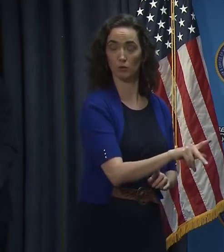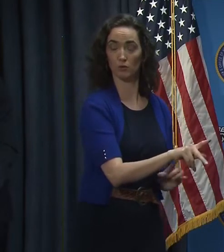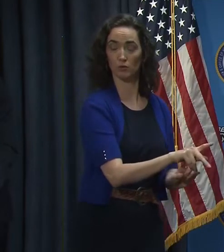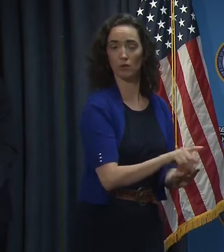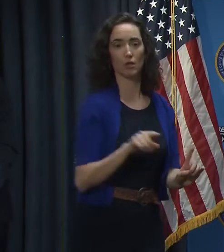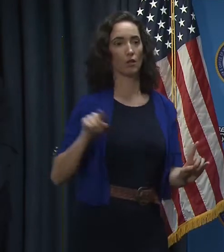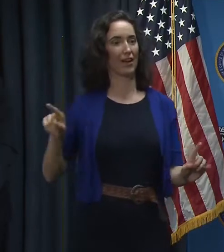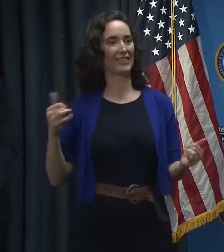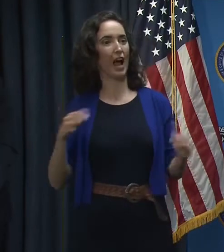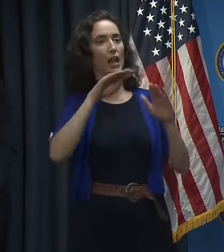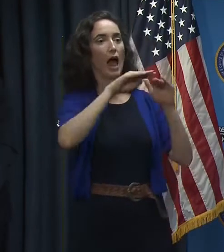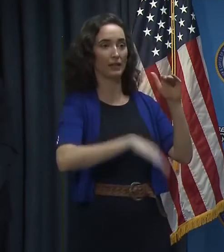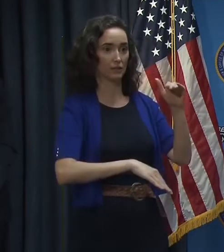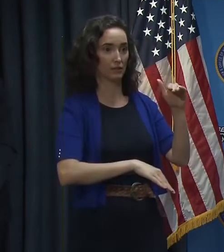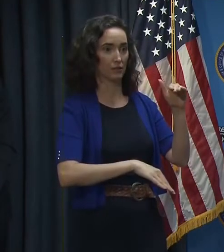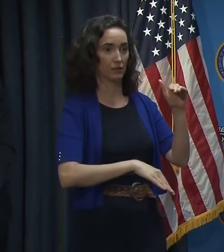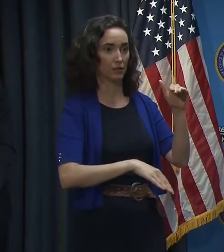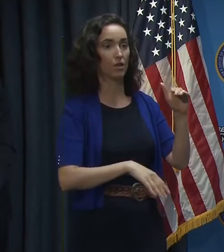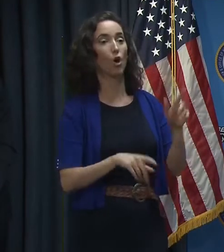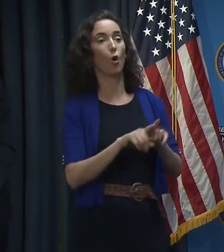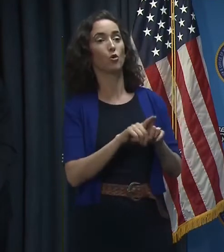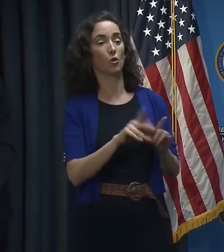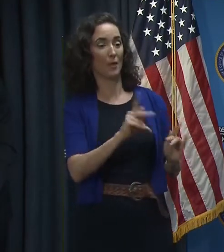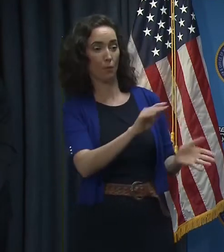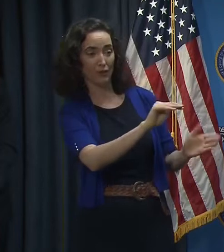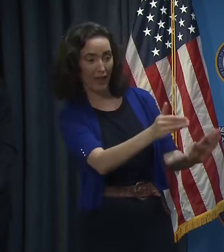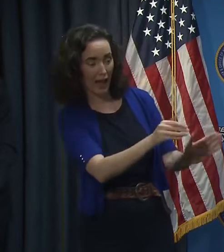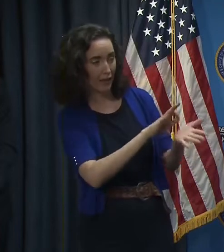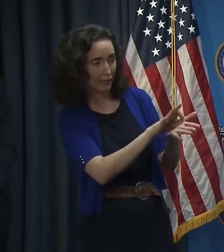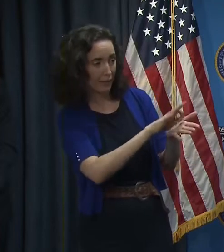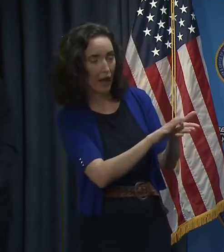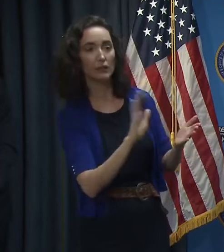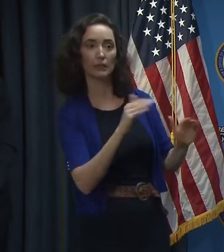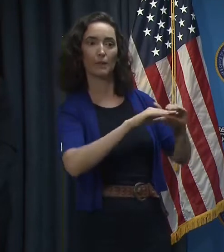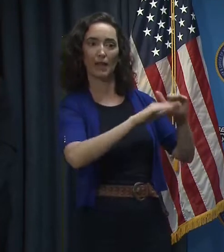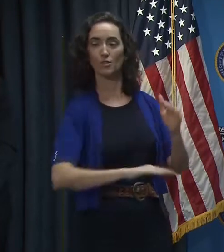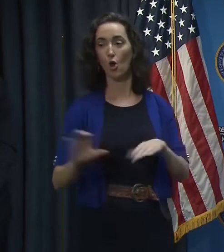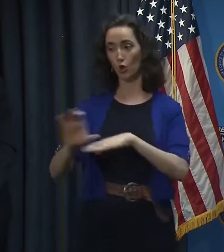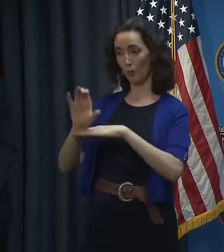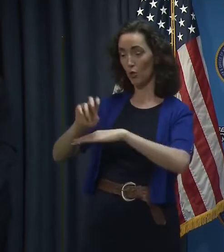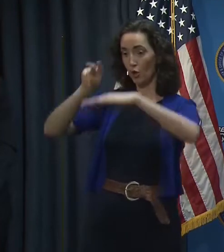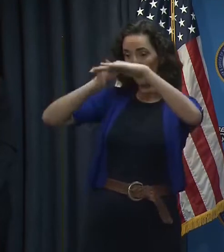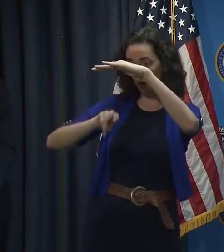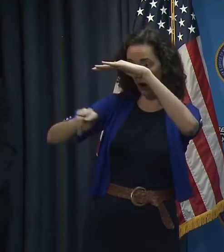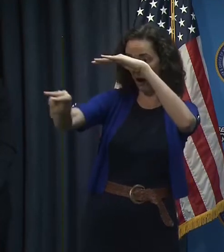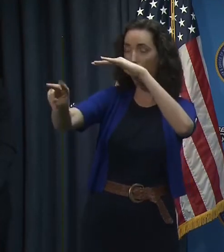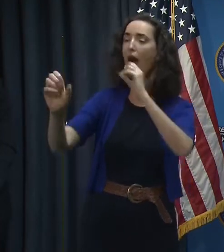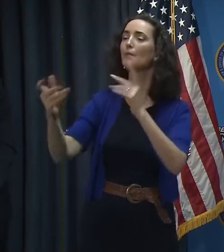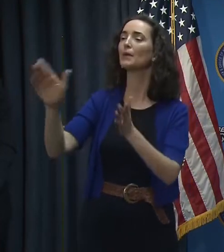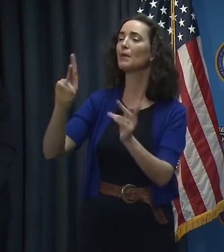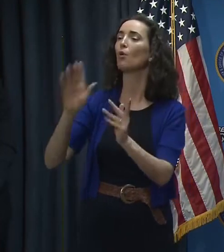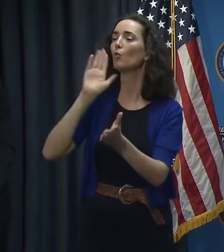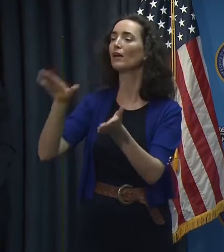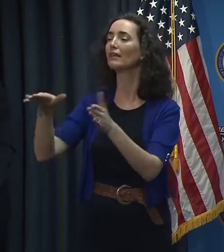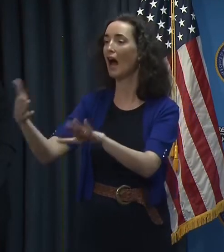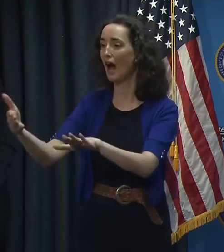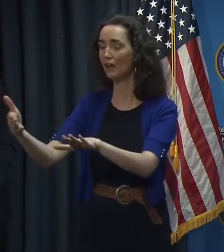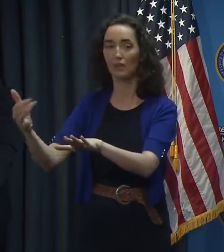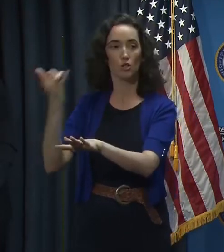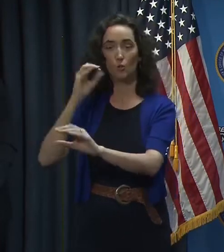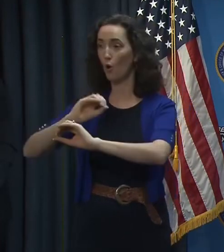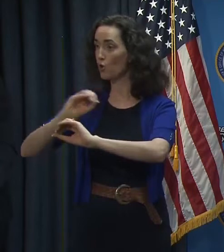a 1.3. And so you can then compare what the modeling suggested you would get in cases and deaths without the